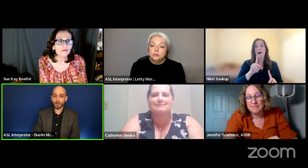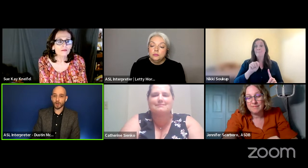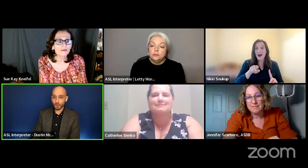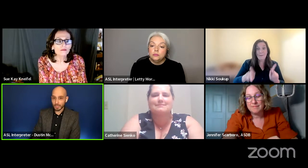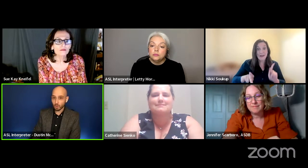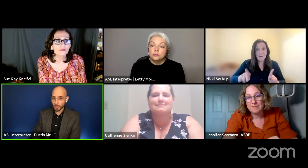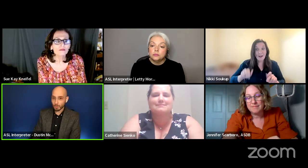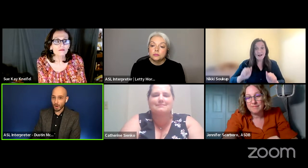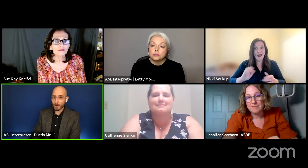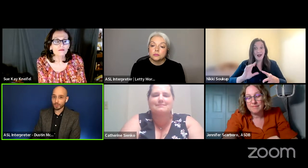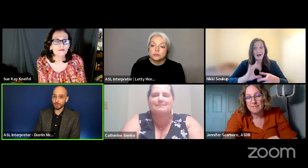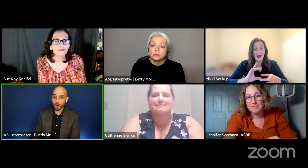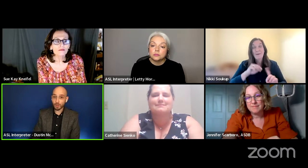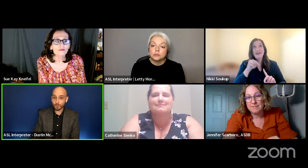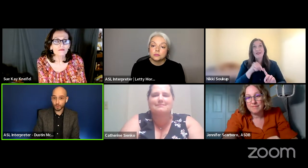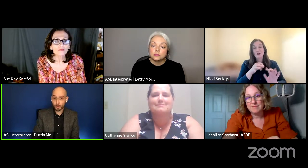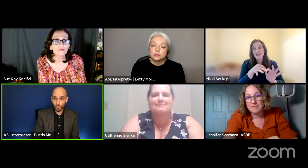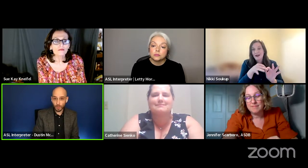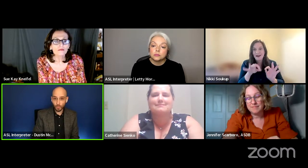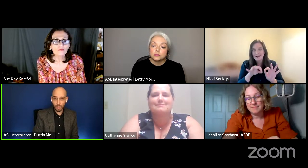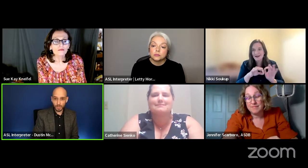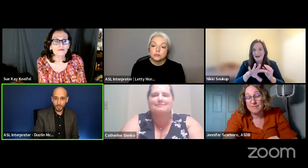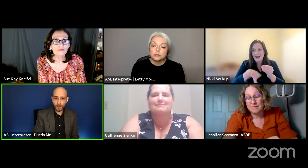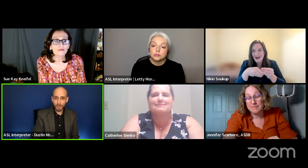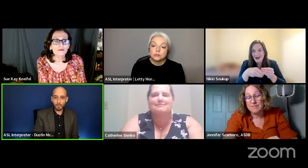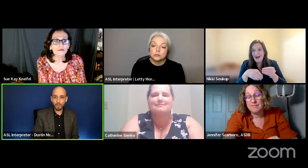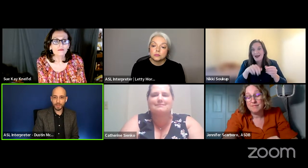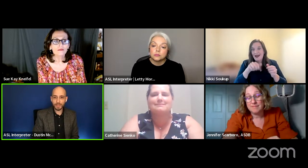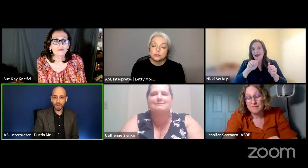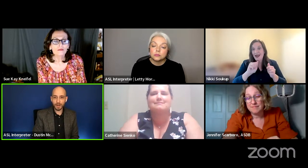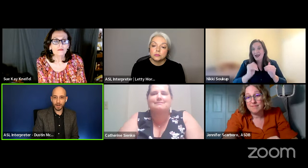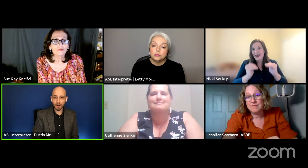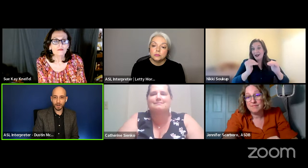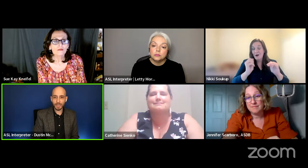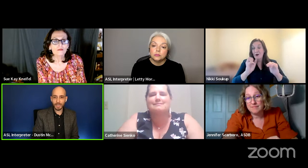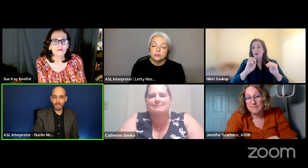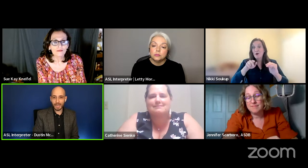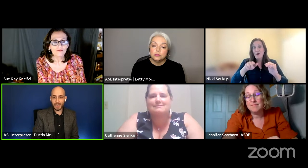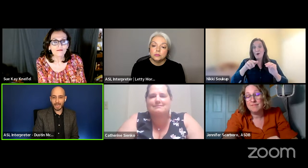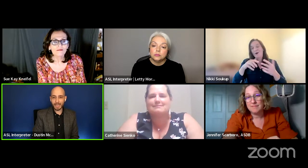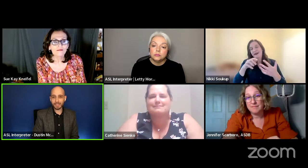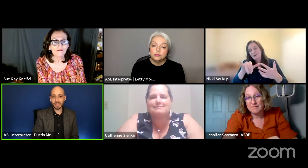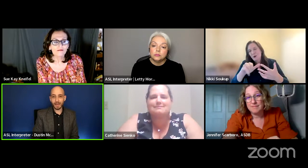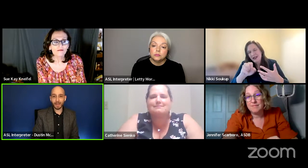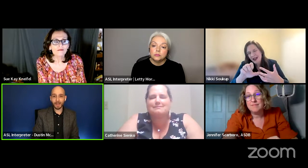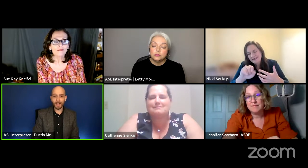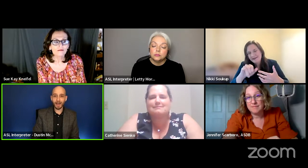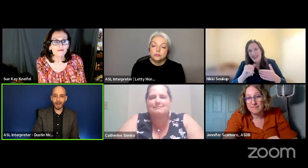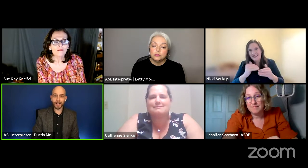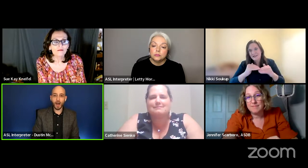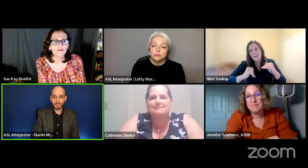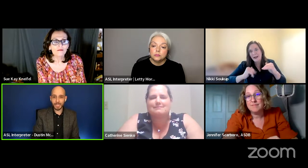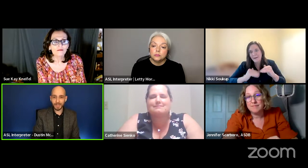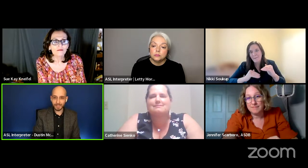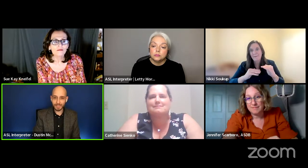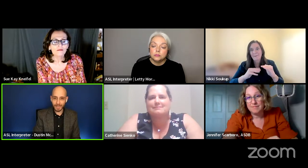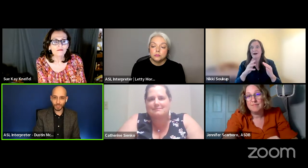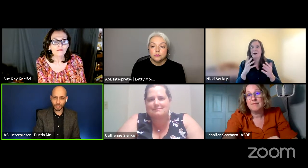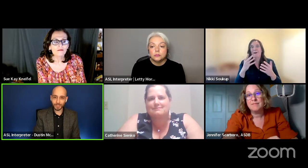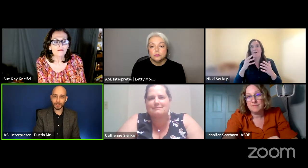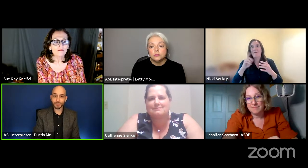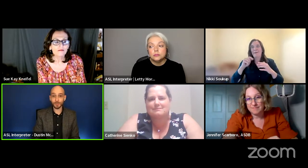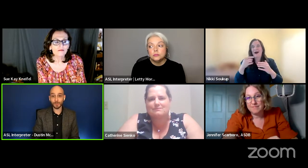we are currently only required to follow 2.1, but there is an